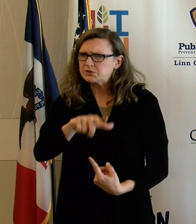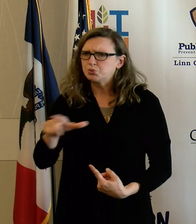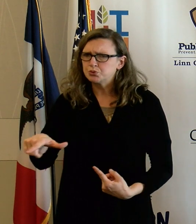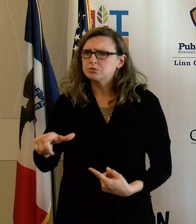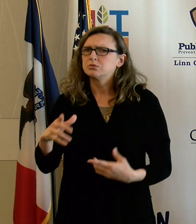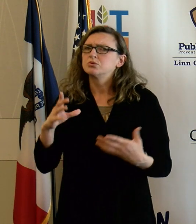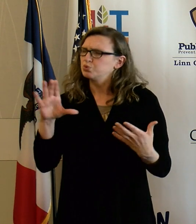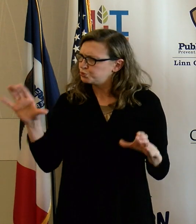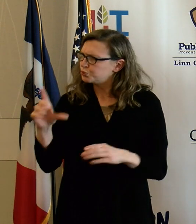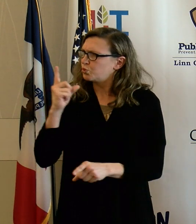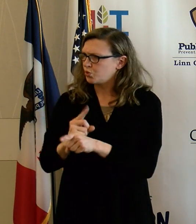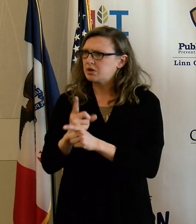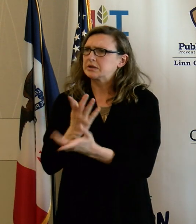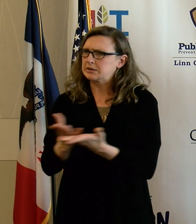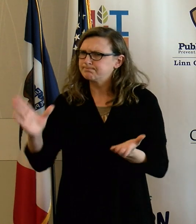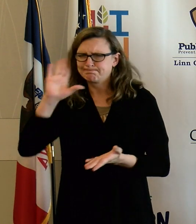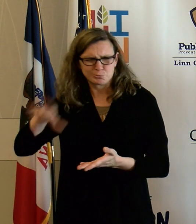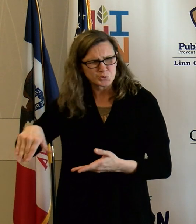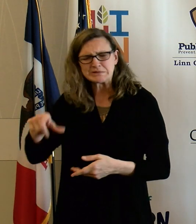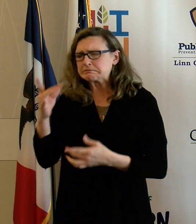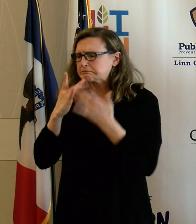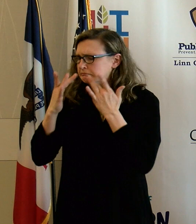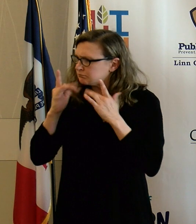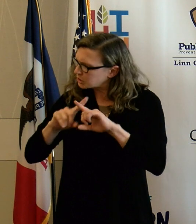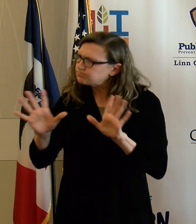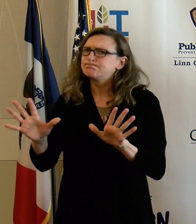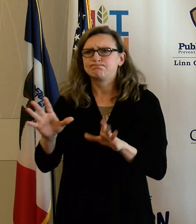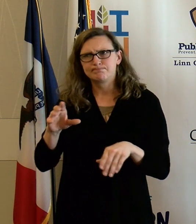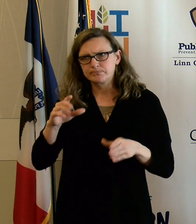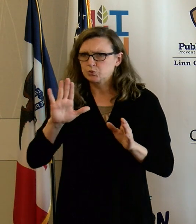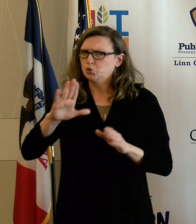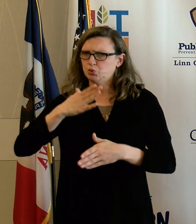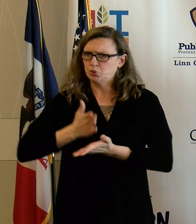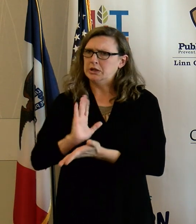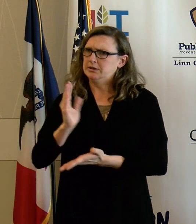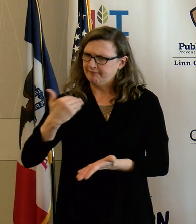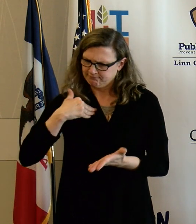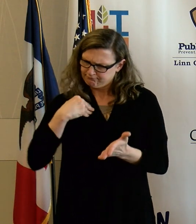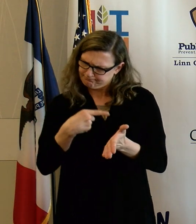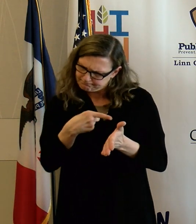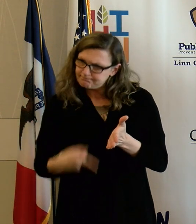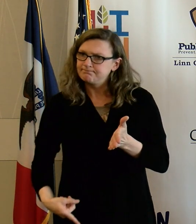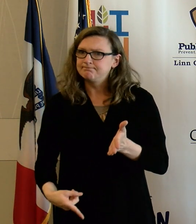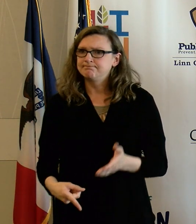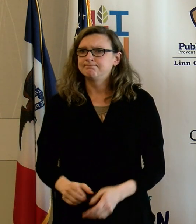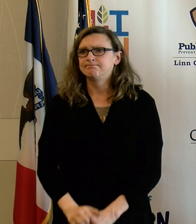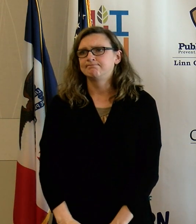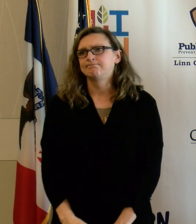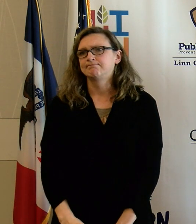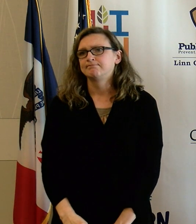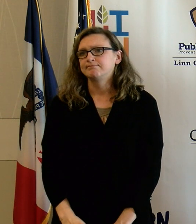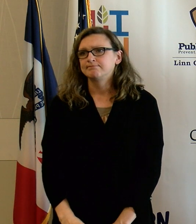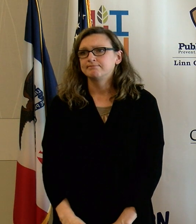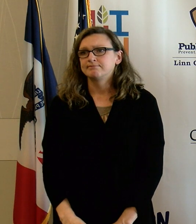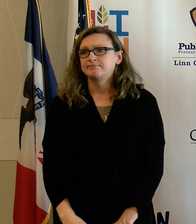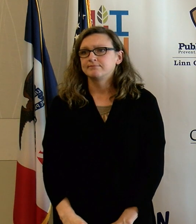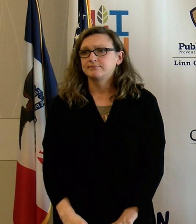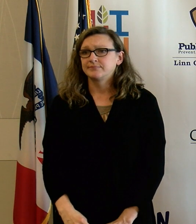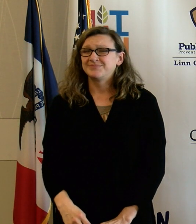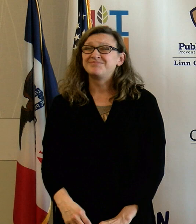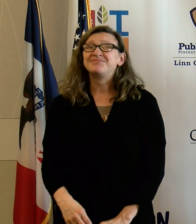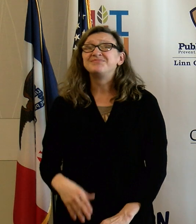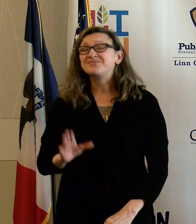about shared sacrifice, and if you know a family is struggling between putting food on the table and keeping a roof over their